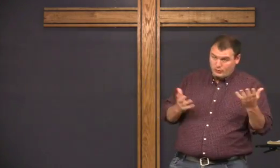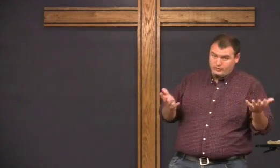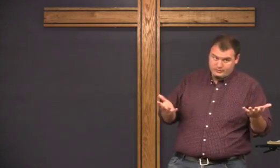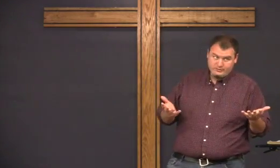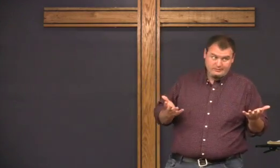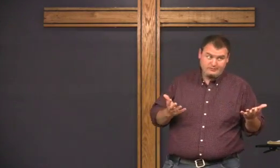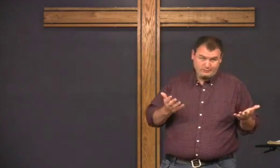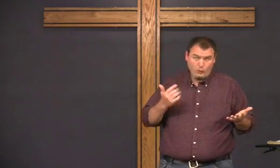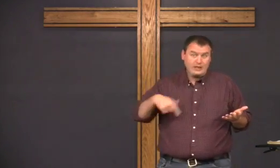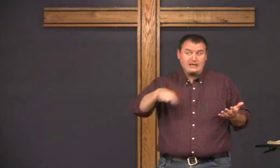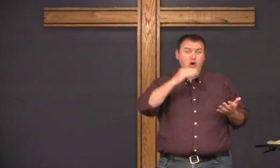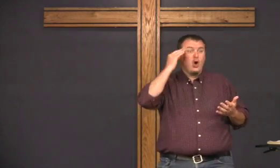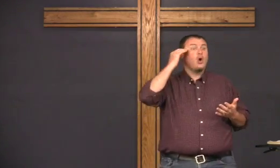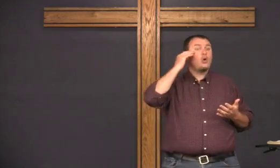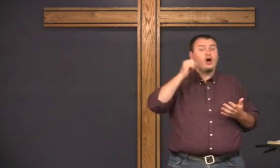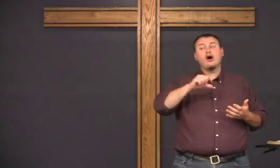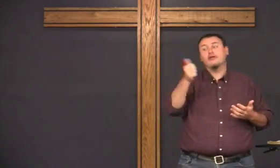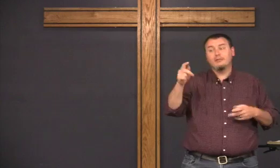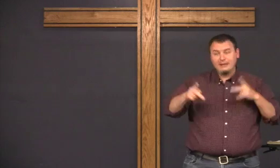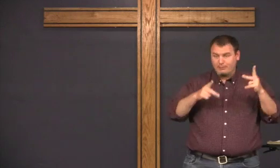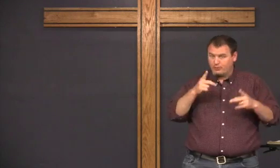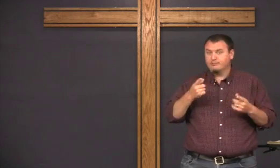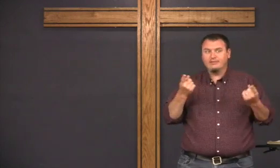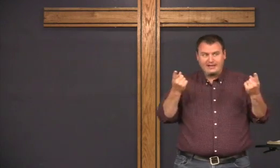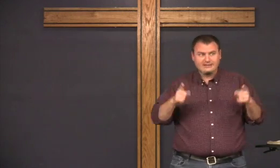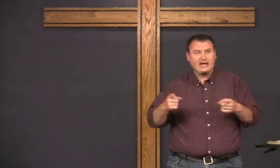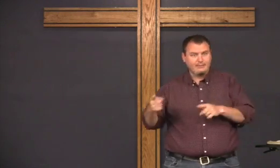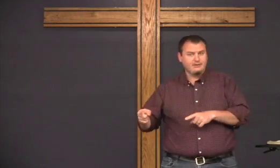So, we know other people that's happened